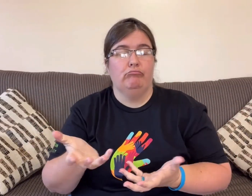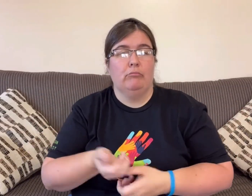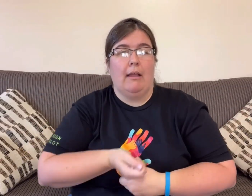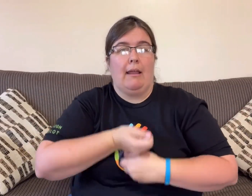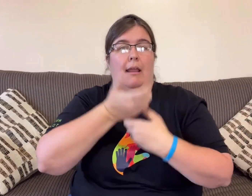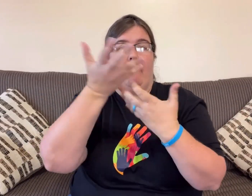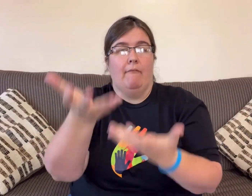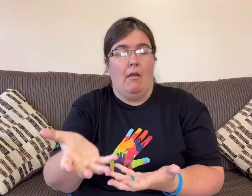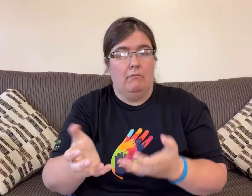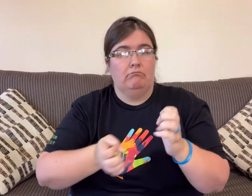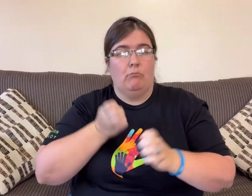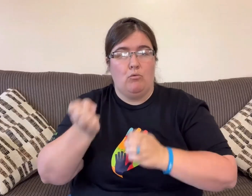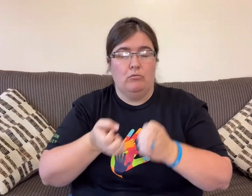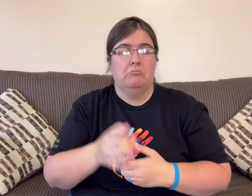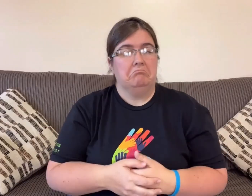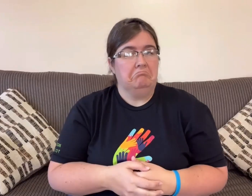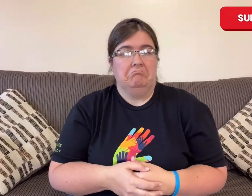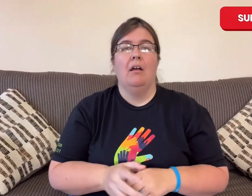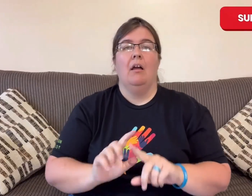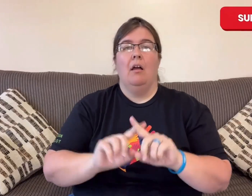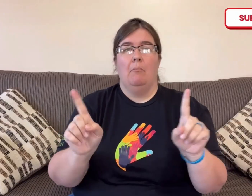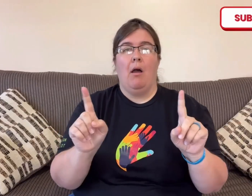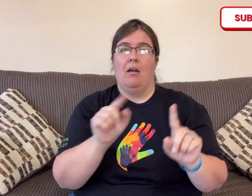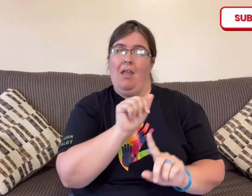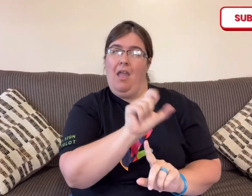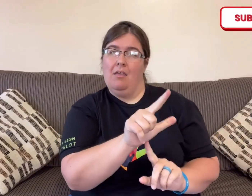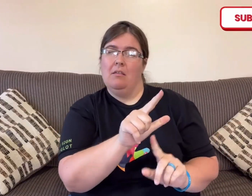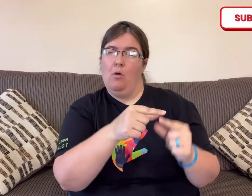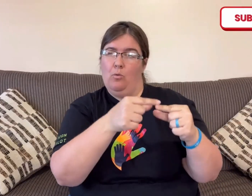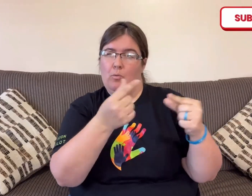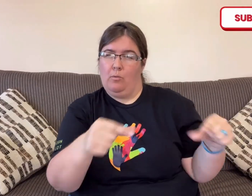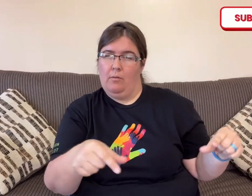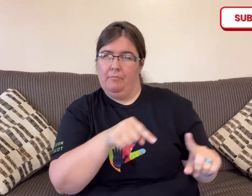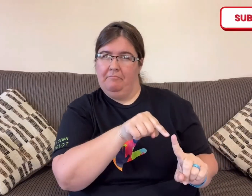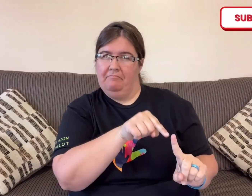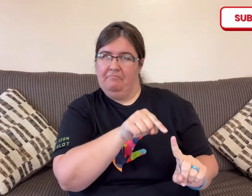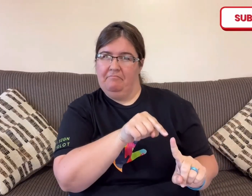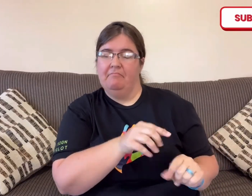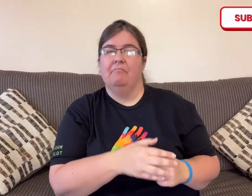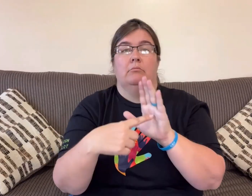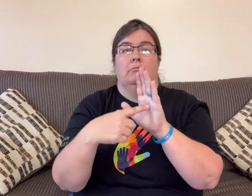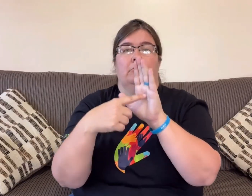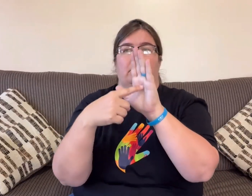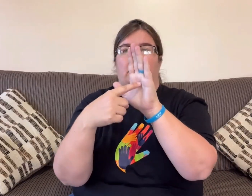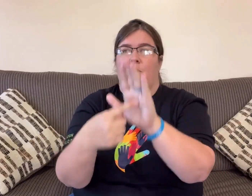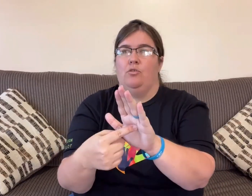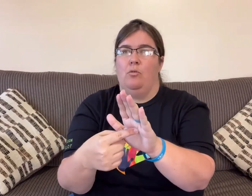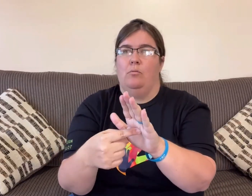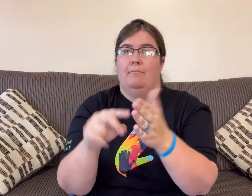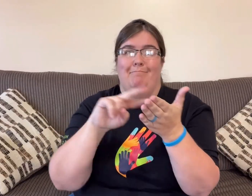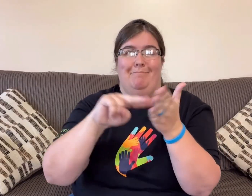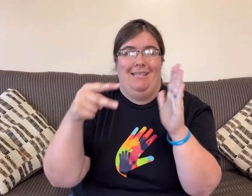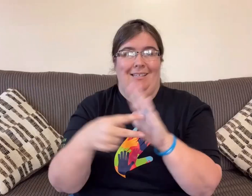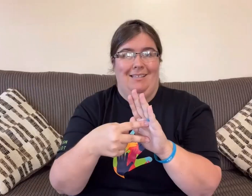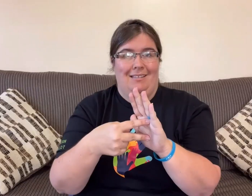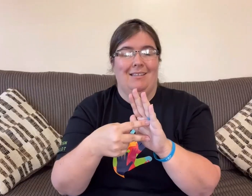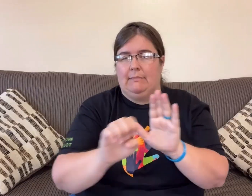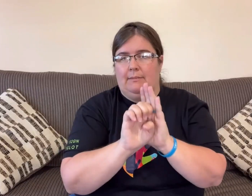express emotions. But with ASL, it also conveys grammar. It shows meaning. So